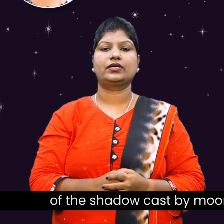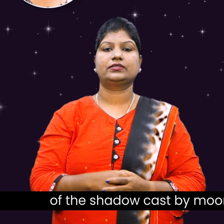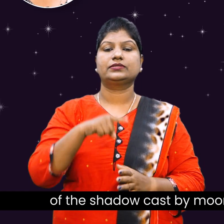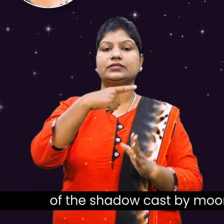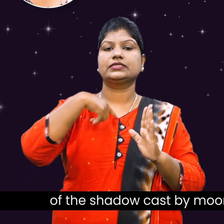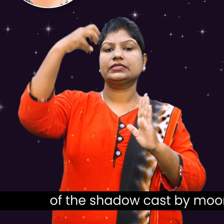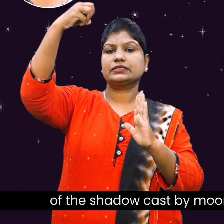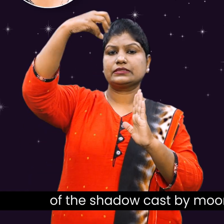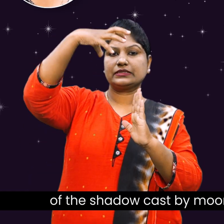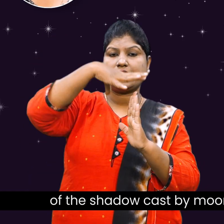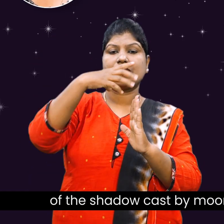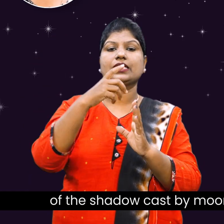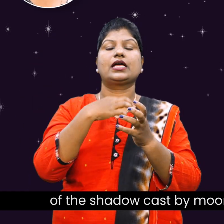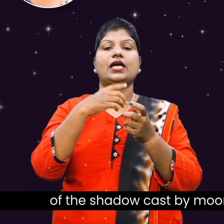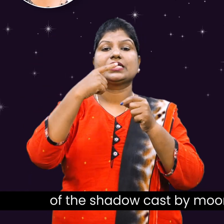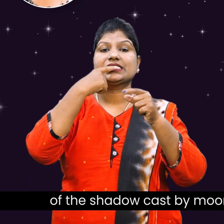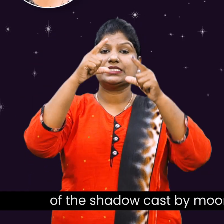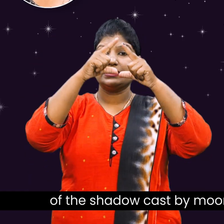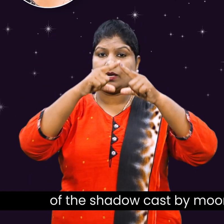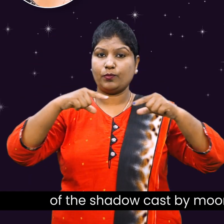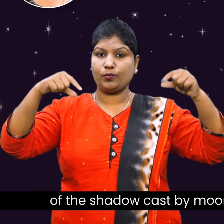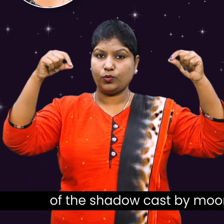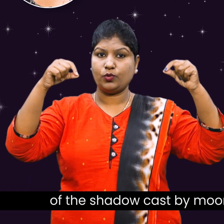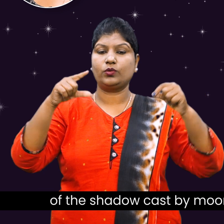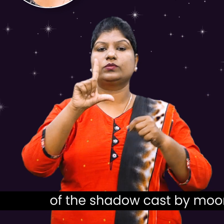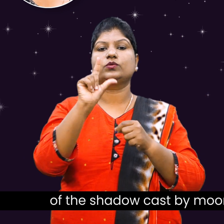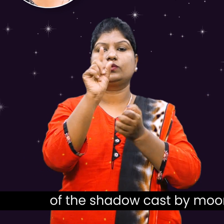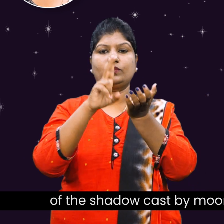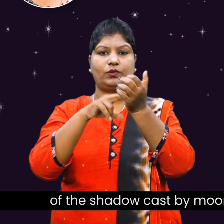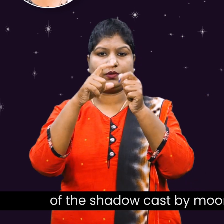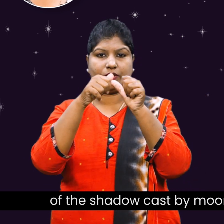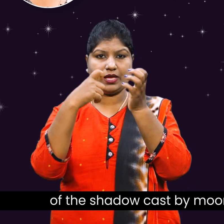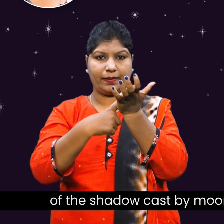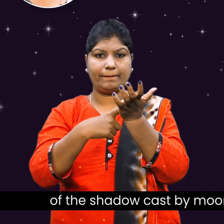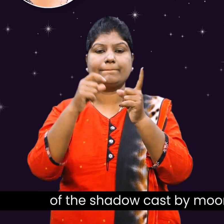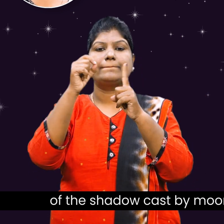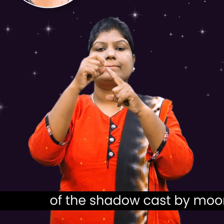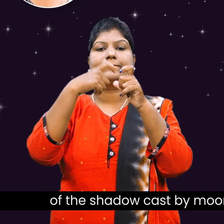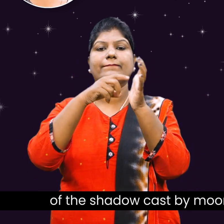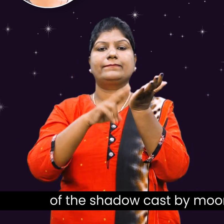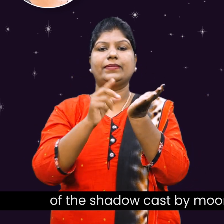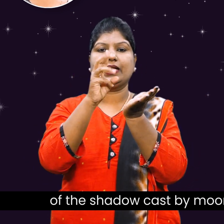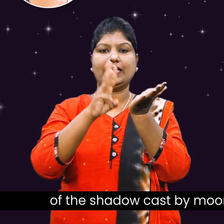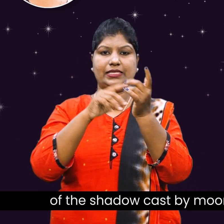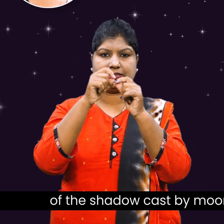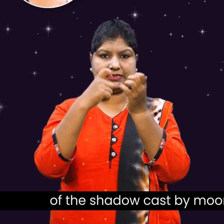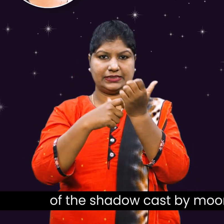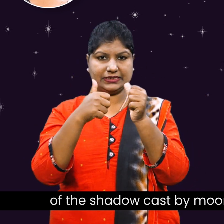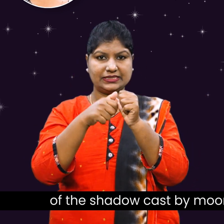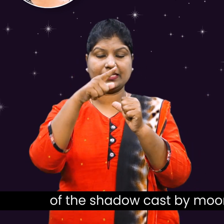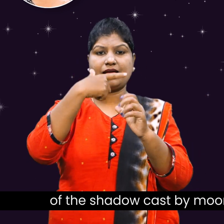cast by moon, lunar penumbra, touches the Earth.